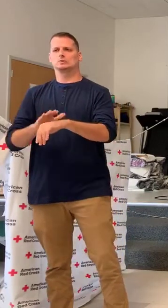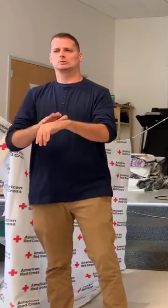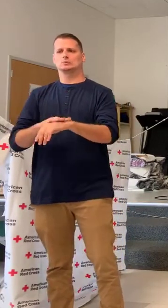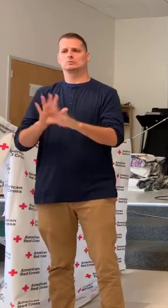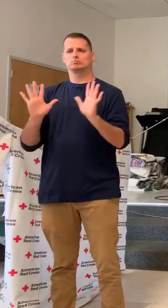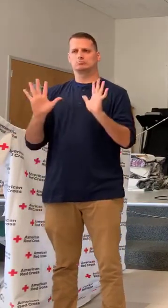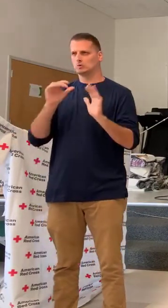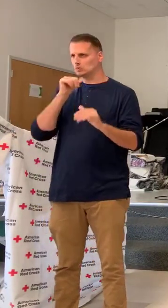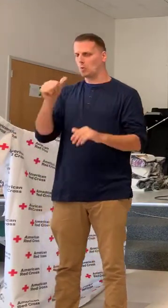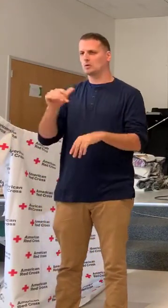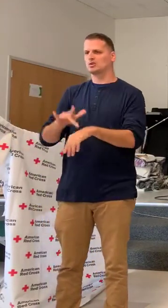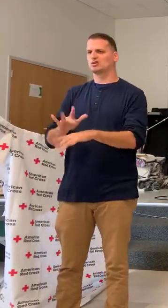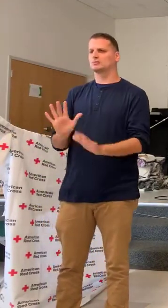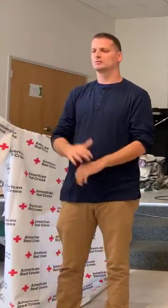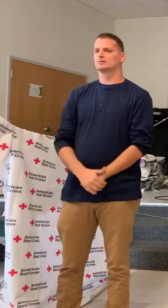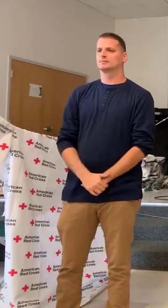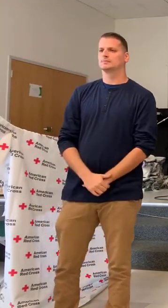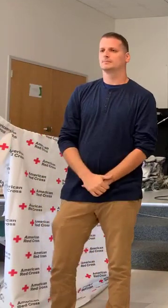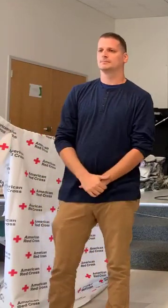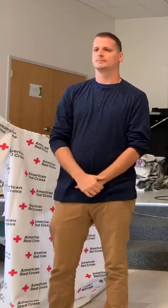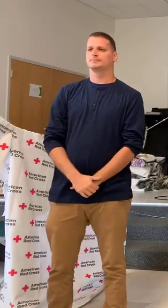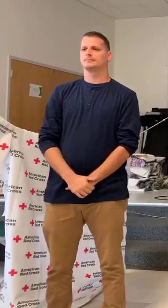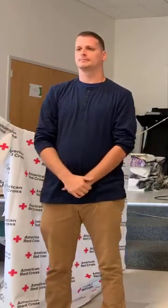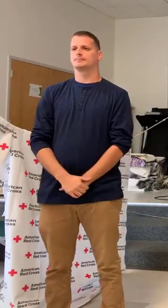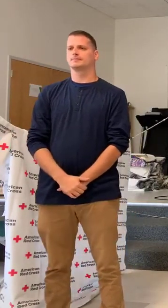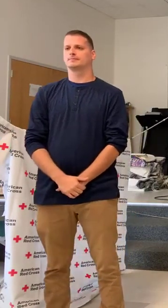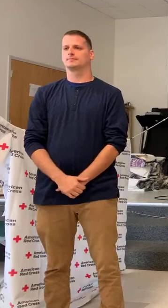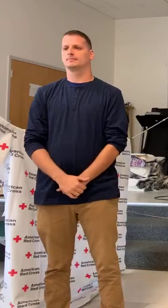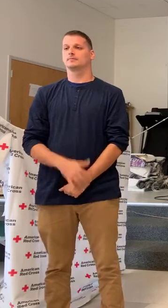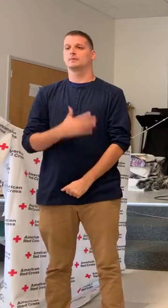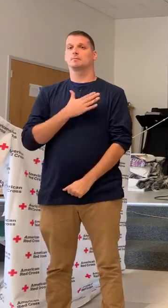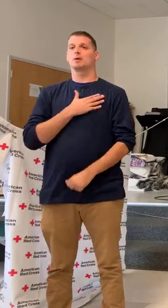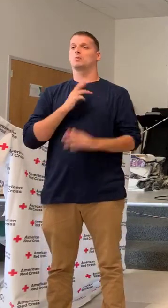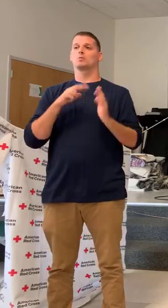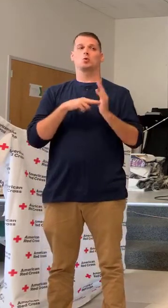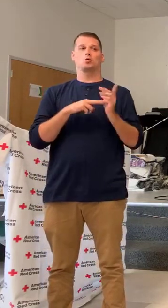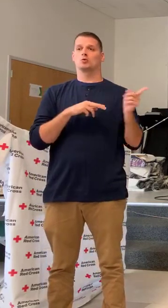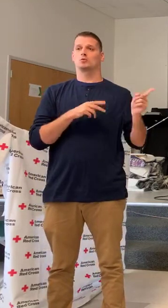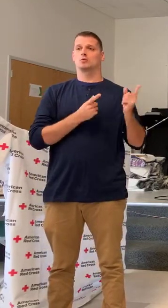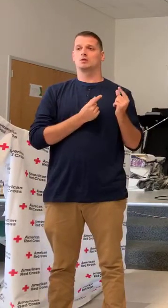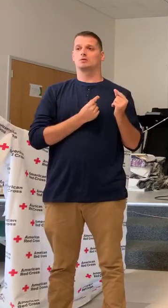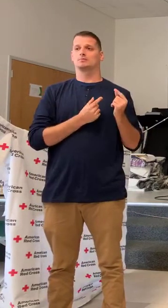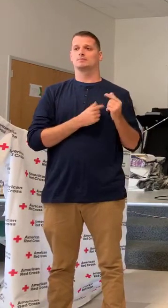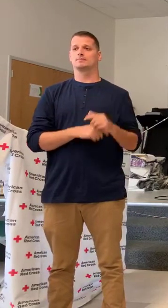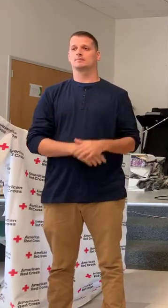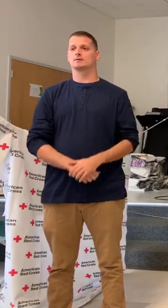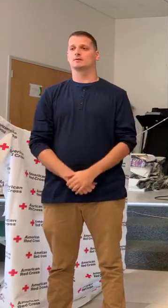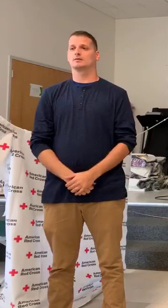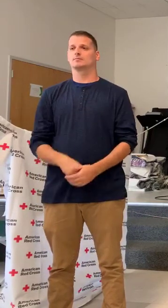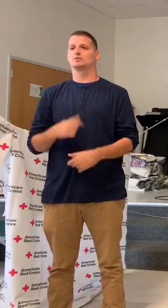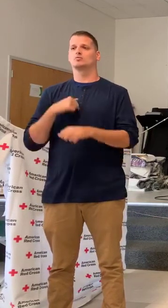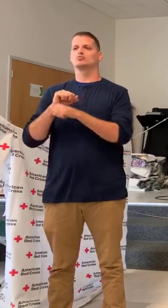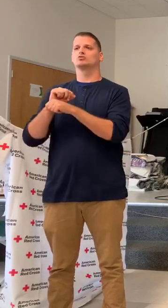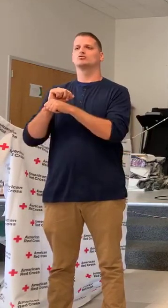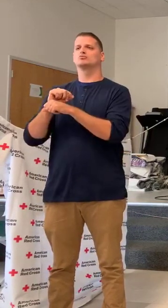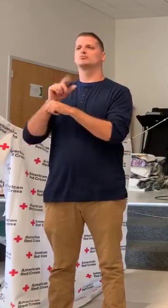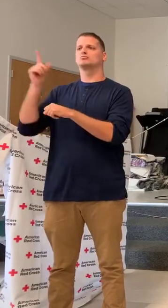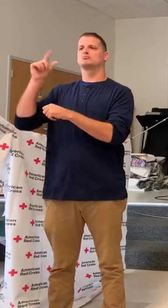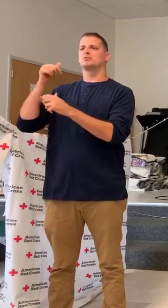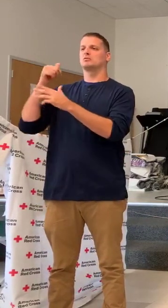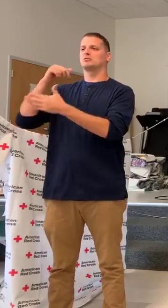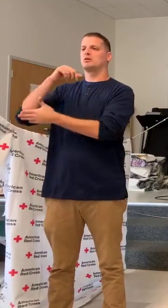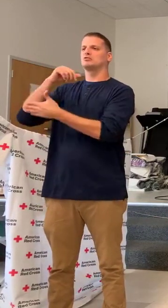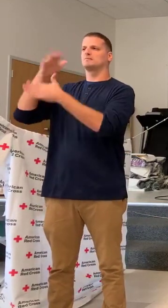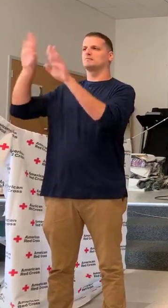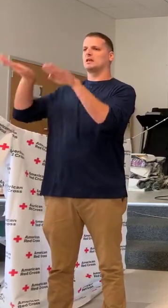Just to explain a little bit, for those of you who don't know what my role is, I do work for the MEDSU Borough. My job is to make sure that all of these agencies right